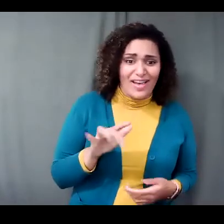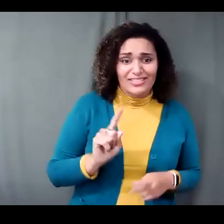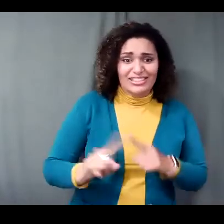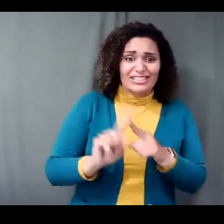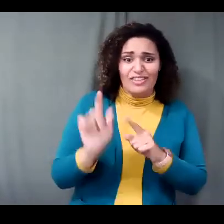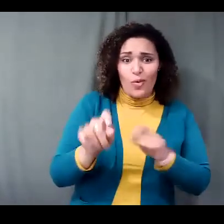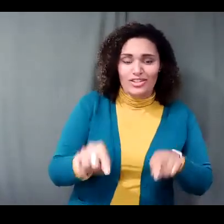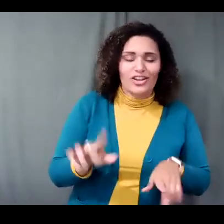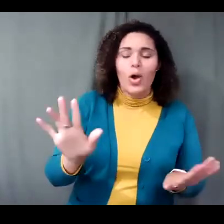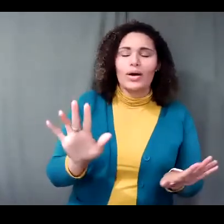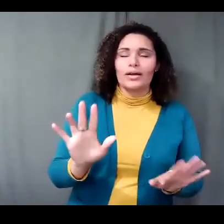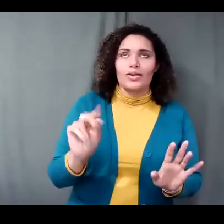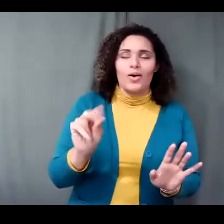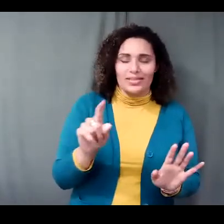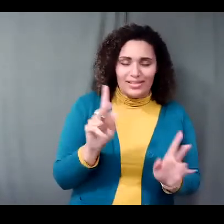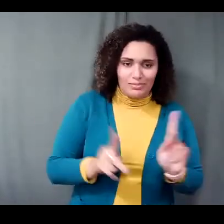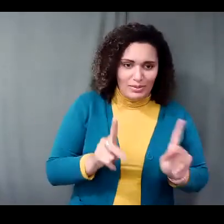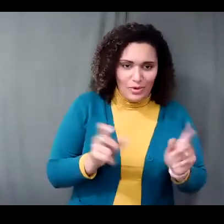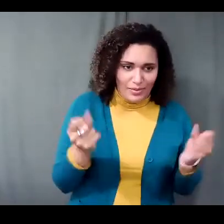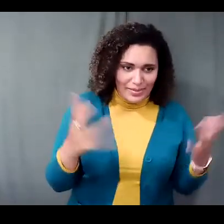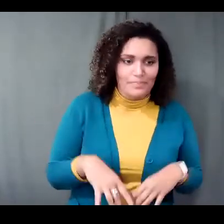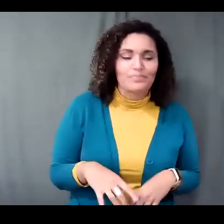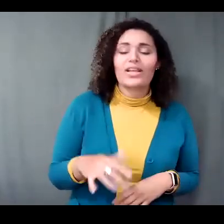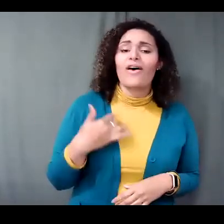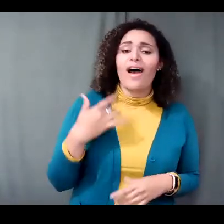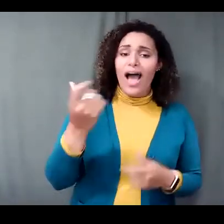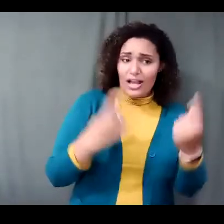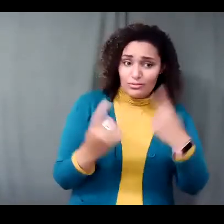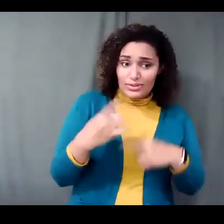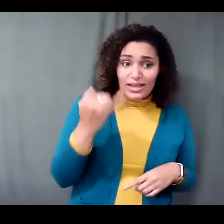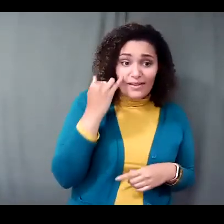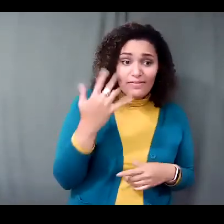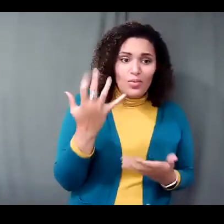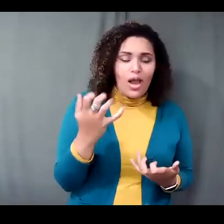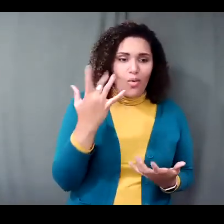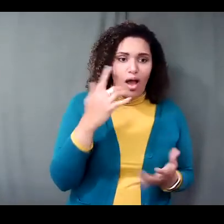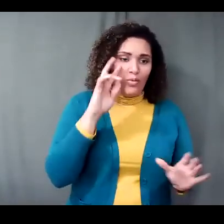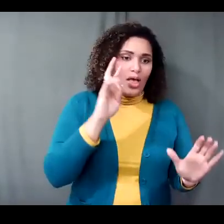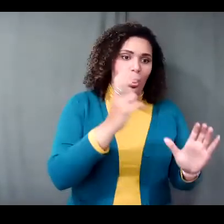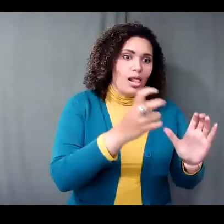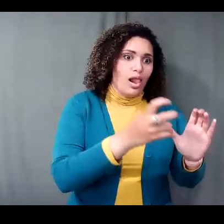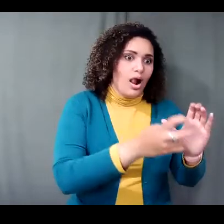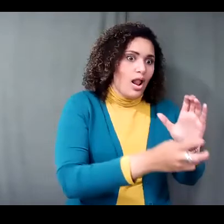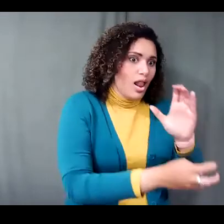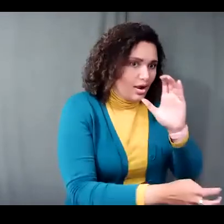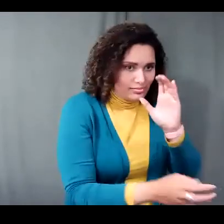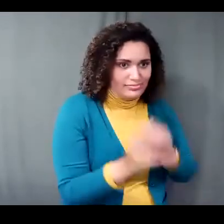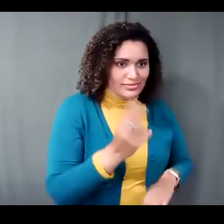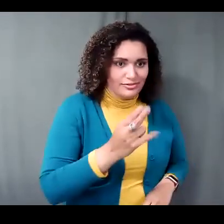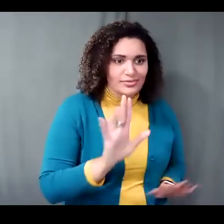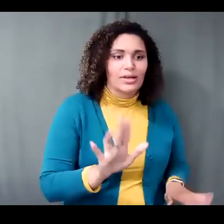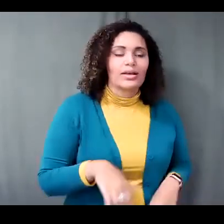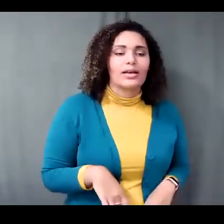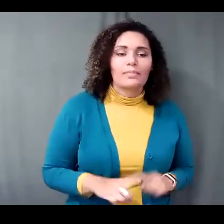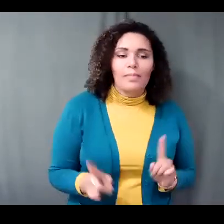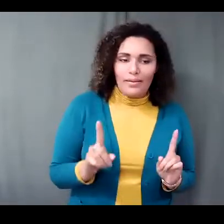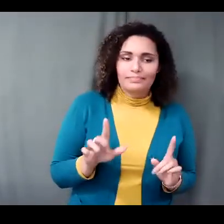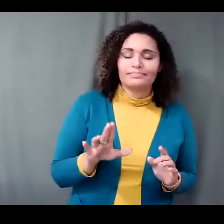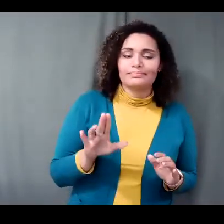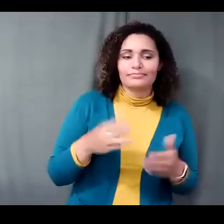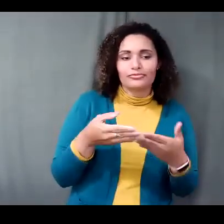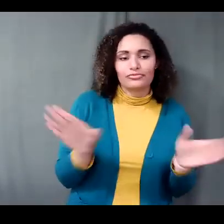people. Okay. Yeah, ask questions if you want, because otherwise I'll get down the history rabbit hole. But the basic idea is